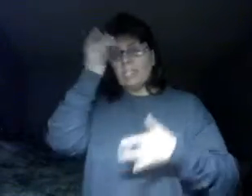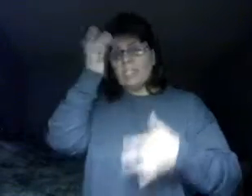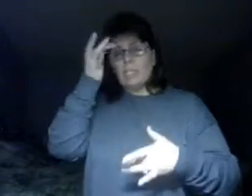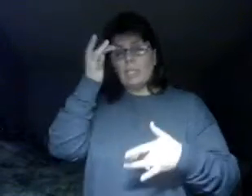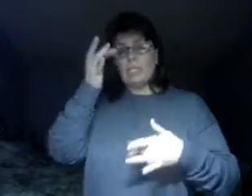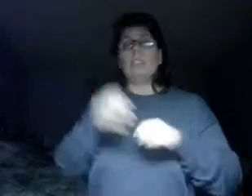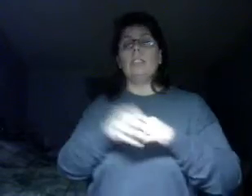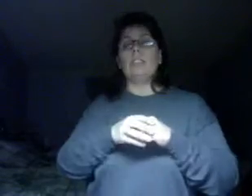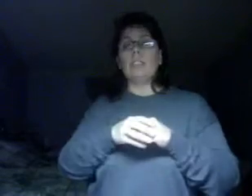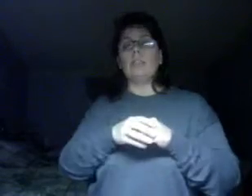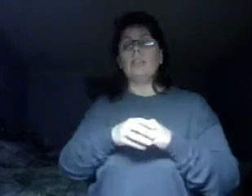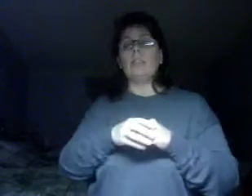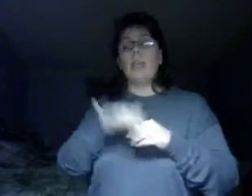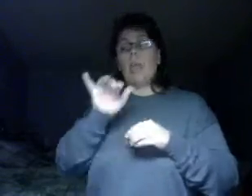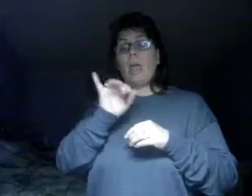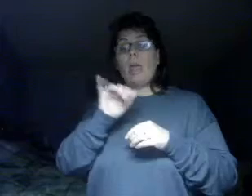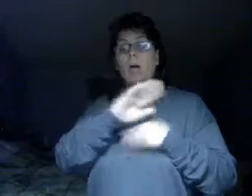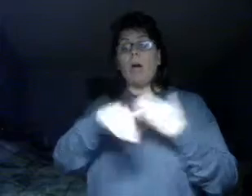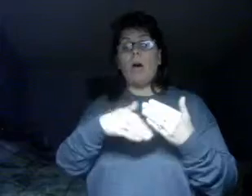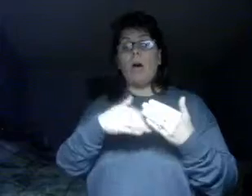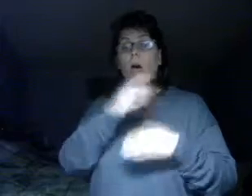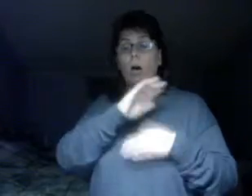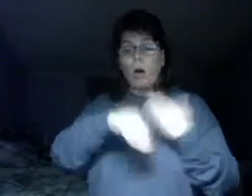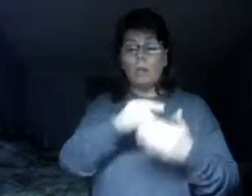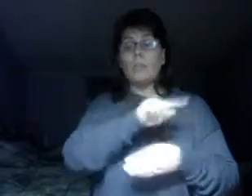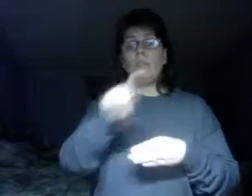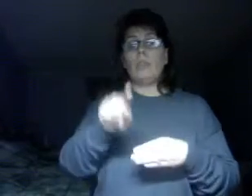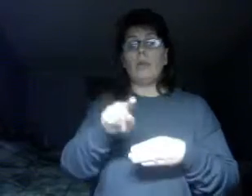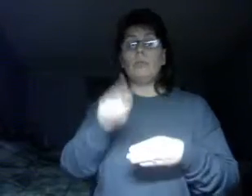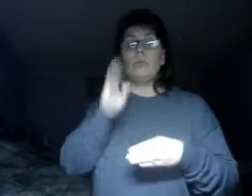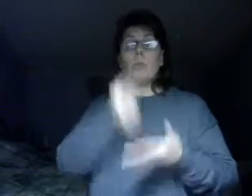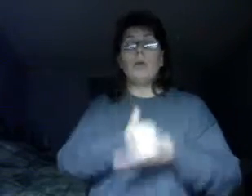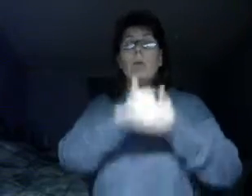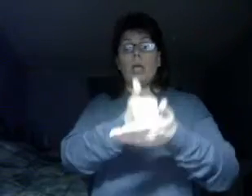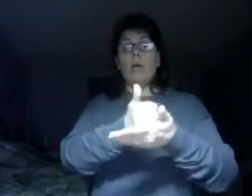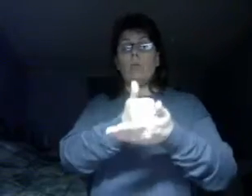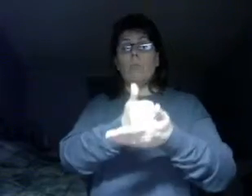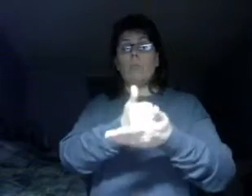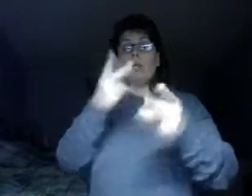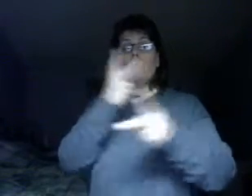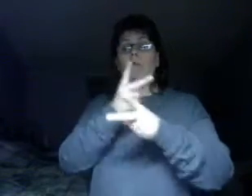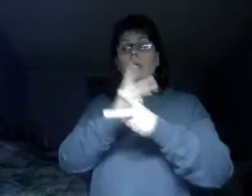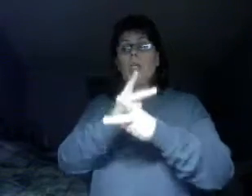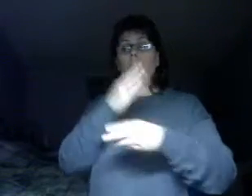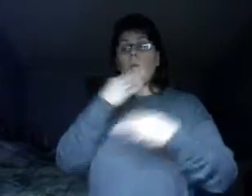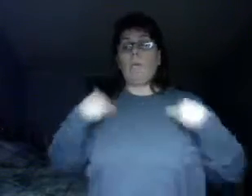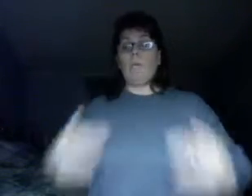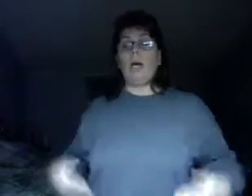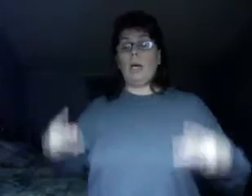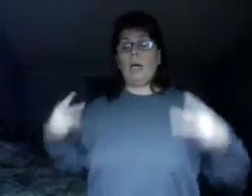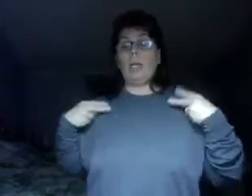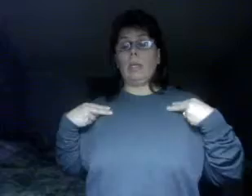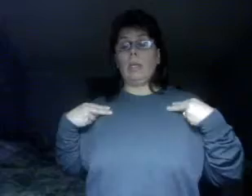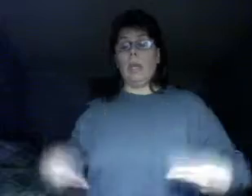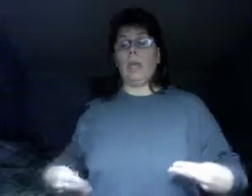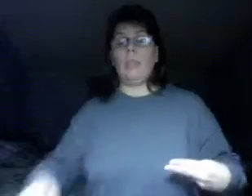of time. And these are things that anyone can do in order to keep themselves healthy. After this, the person